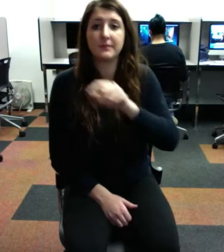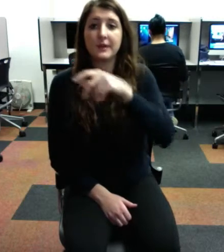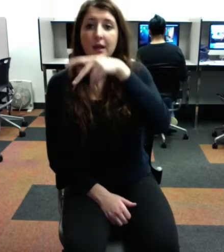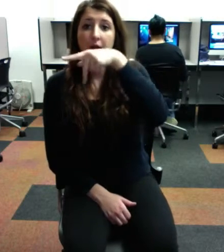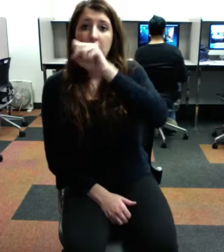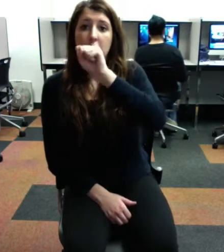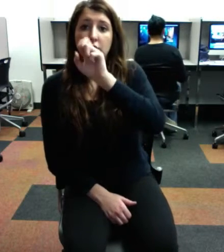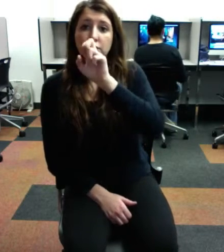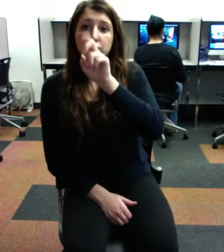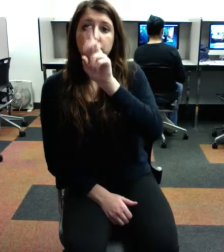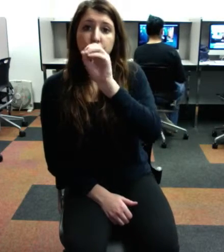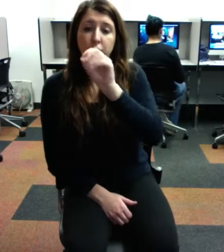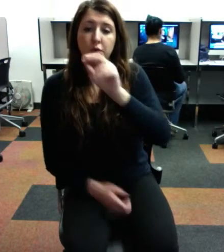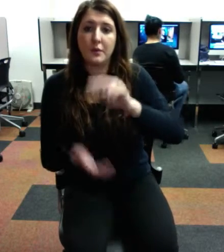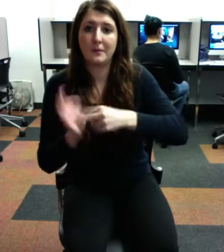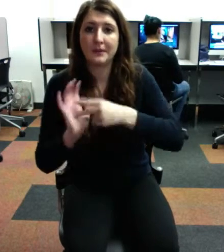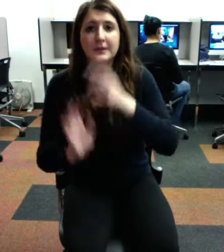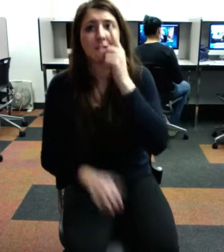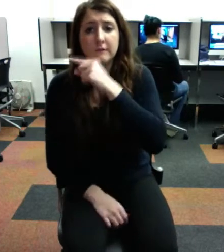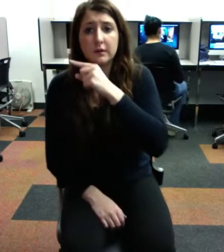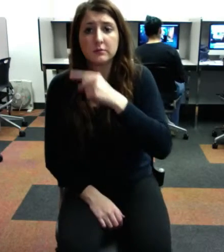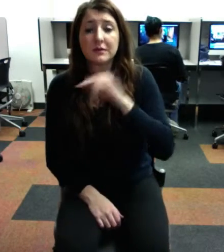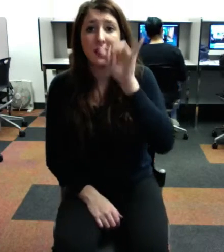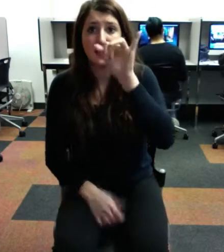Pseudoappendicitis is a false inflammation of the appendix.